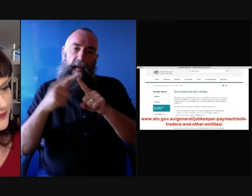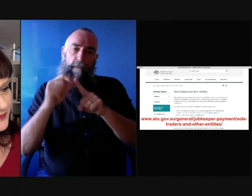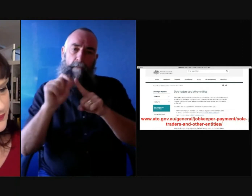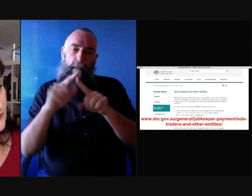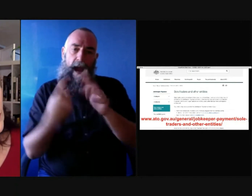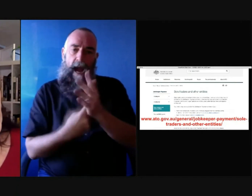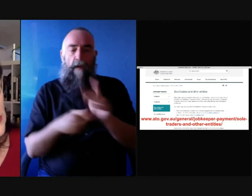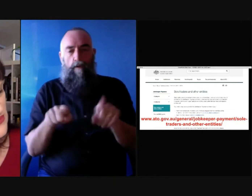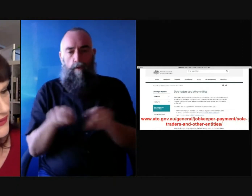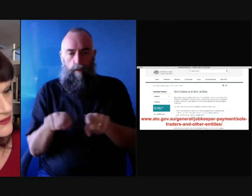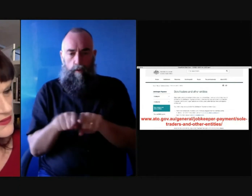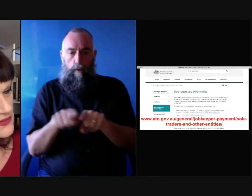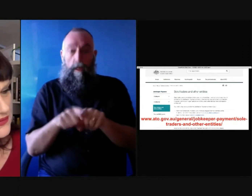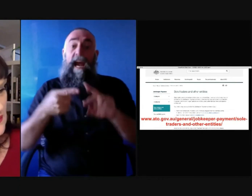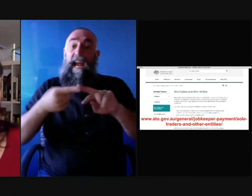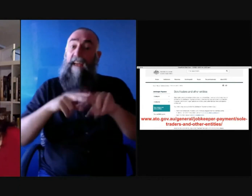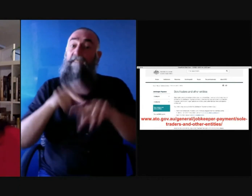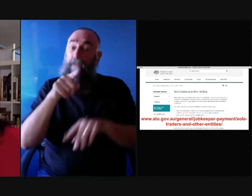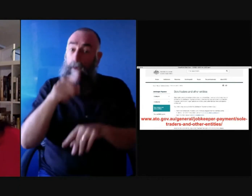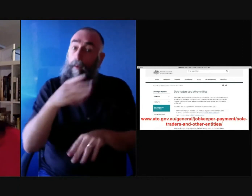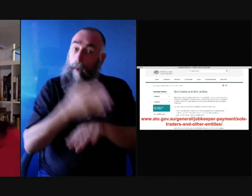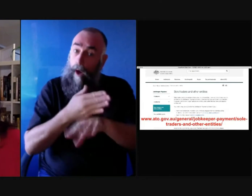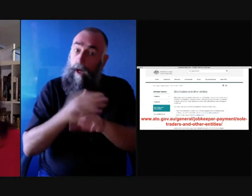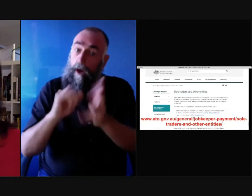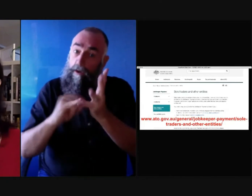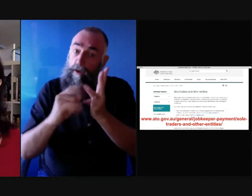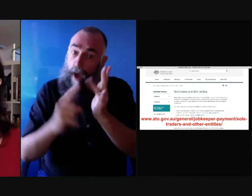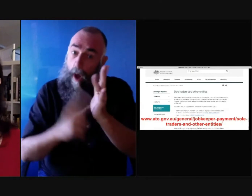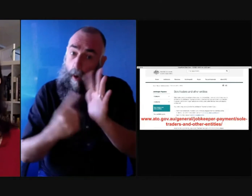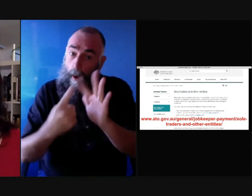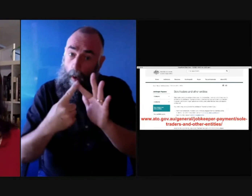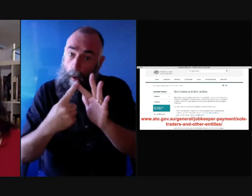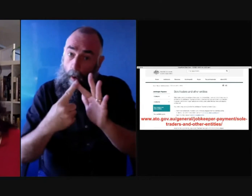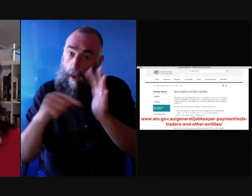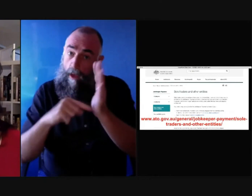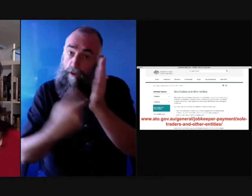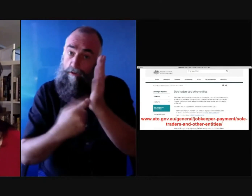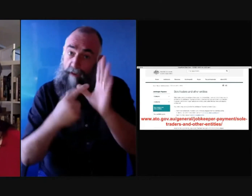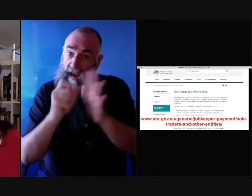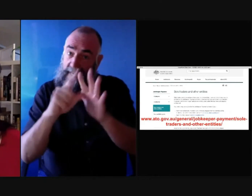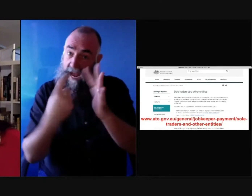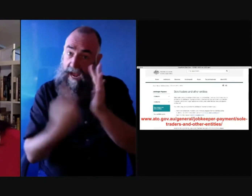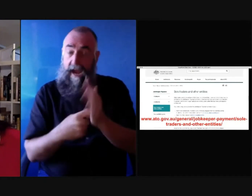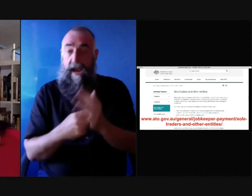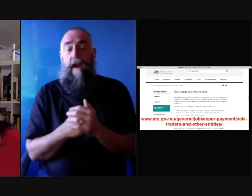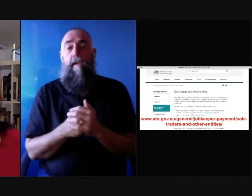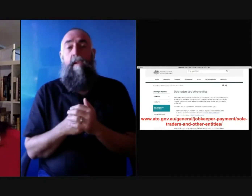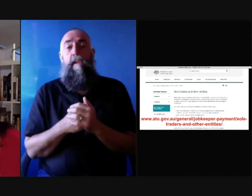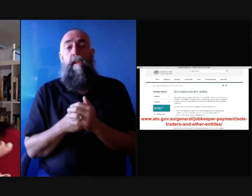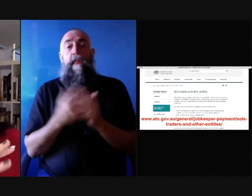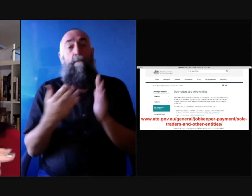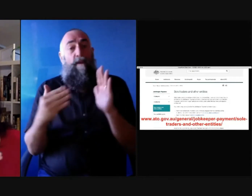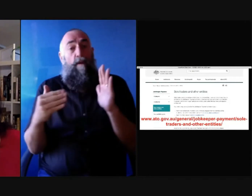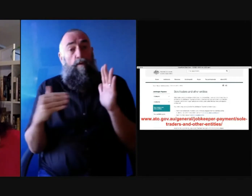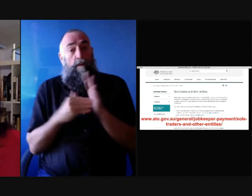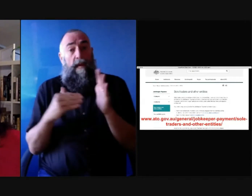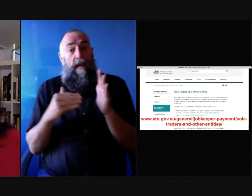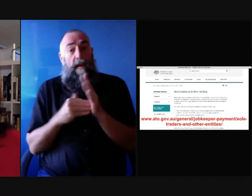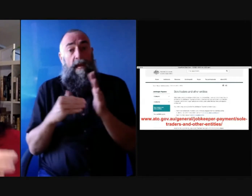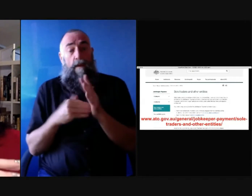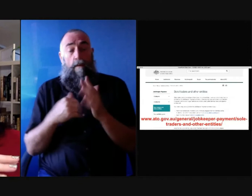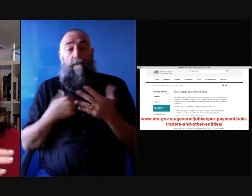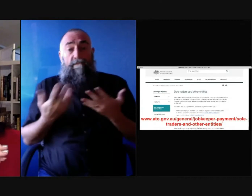Now, one second. Just today, some new changes